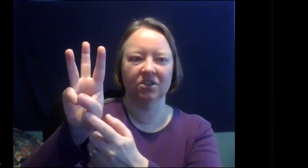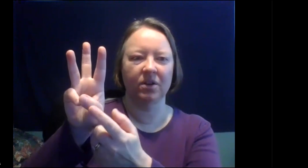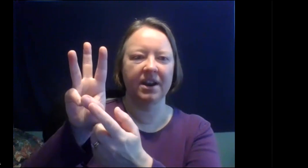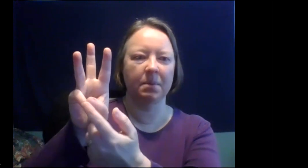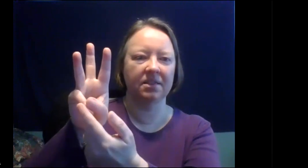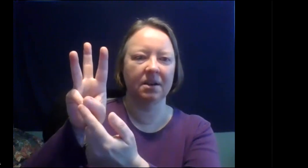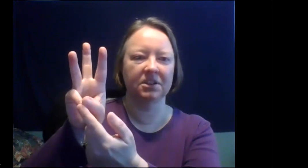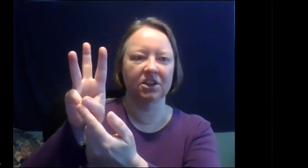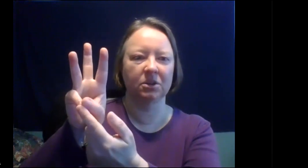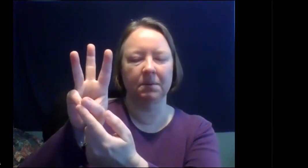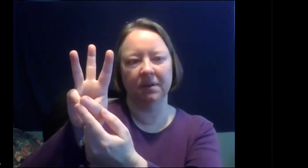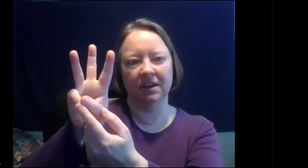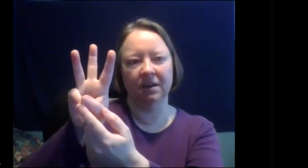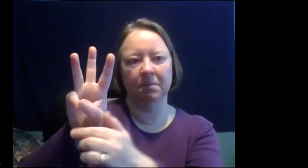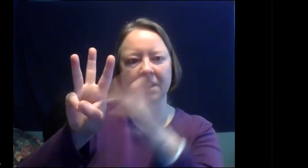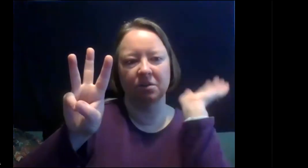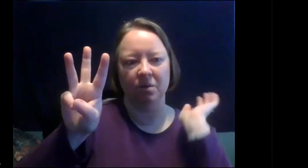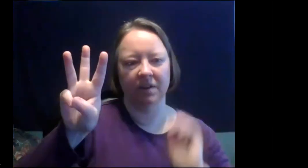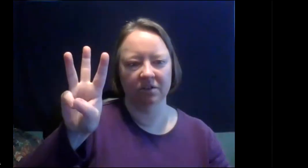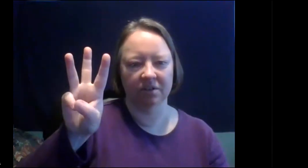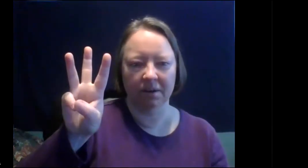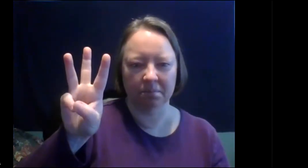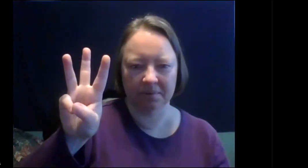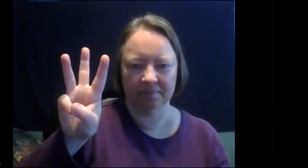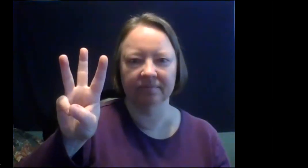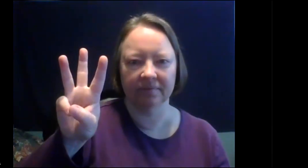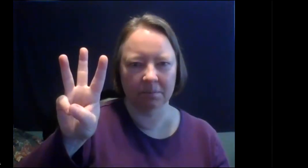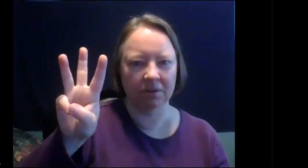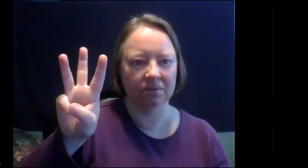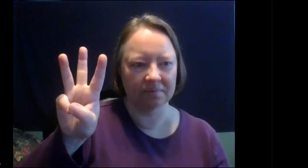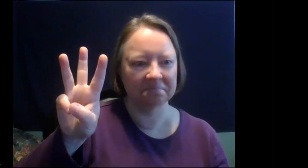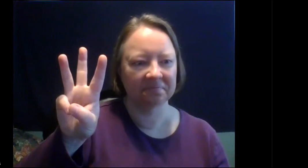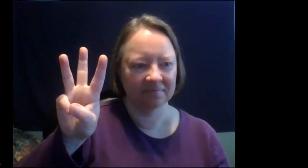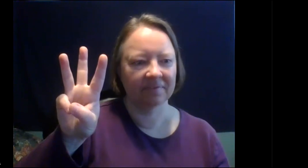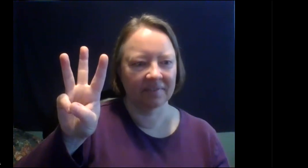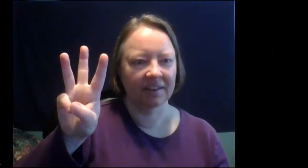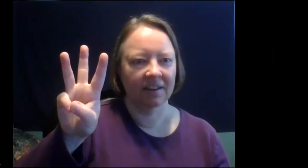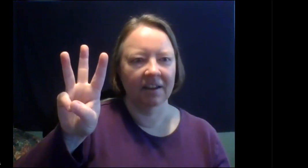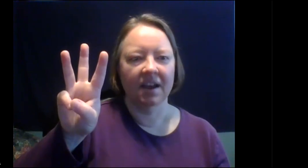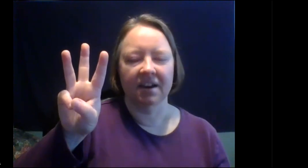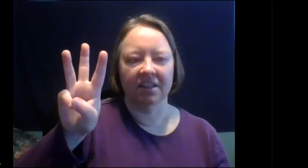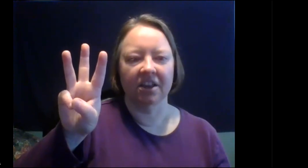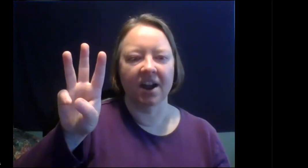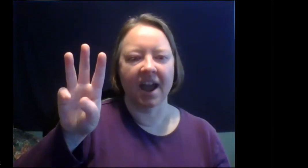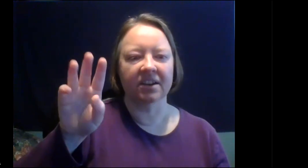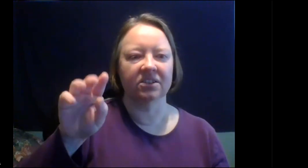So right now my thumb is touching my pinky, but my other 3 fingers are up. W. Now the letter